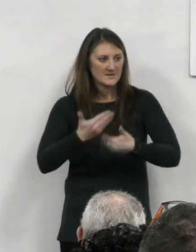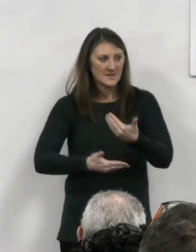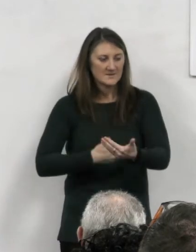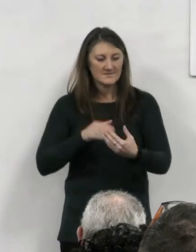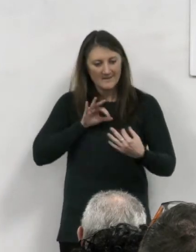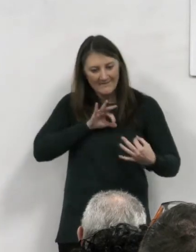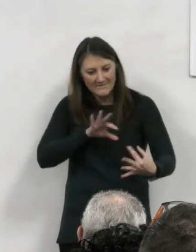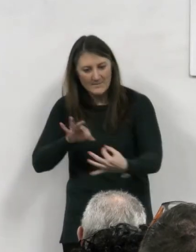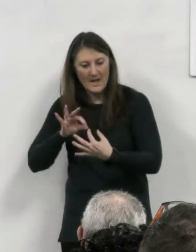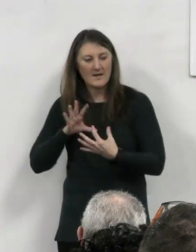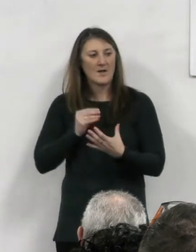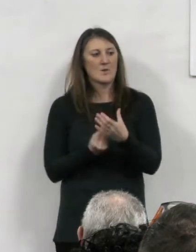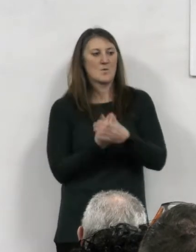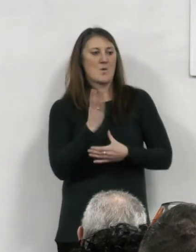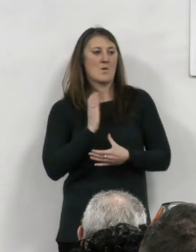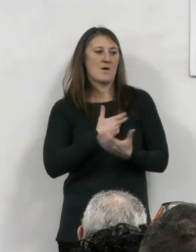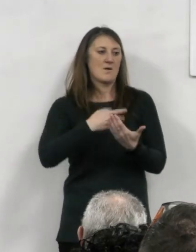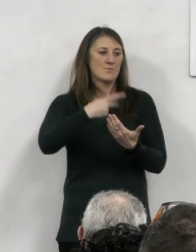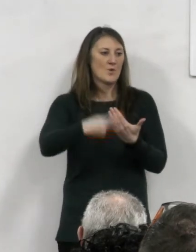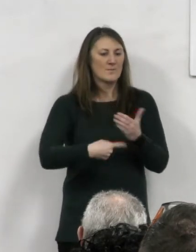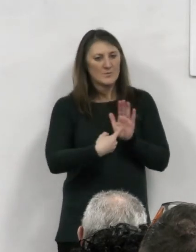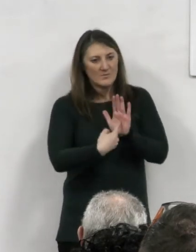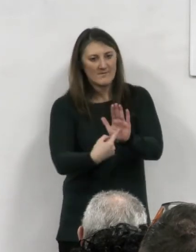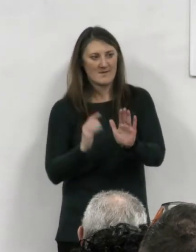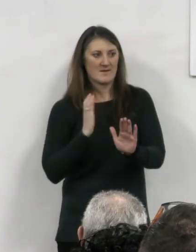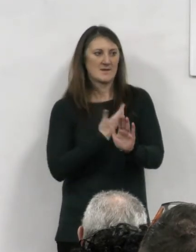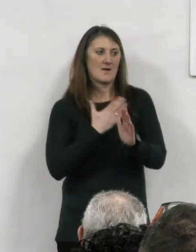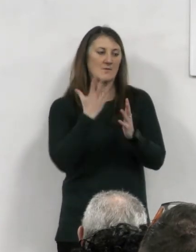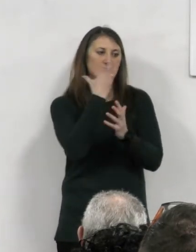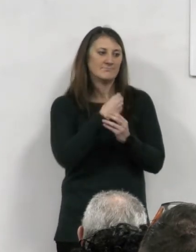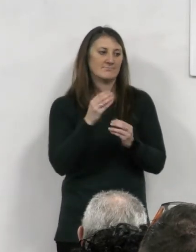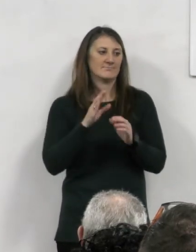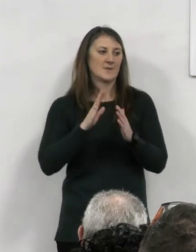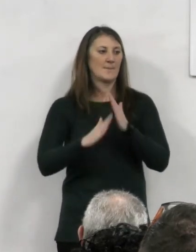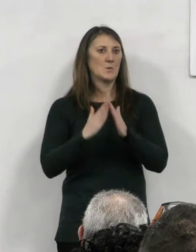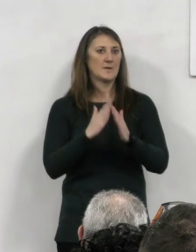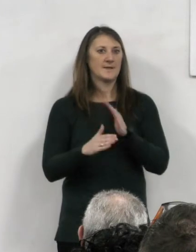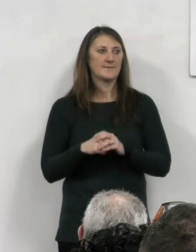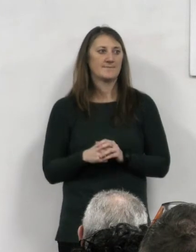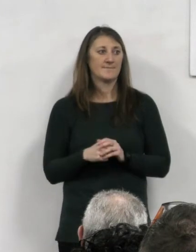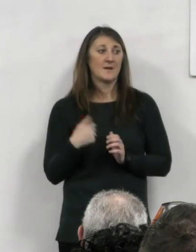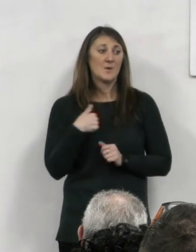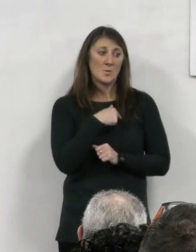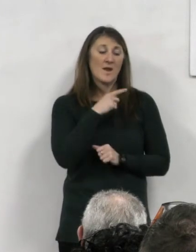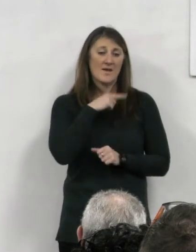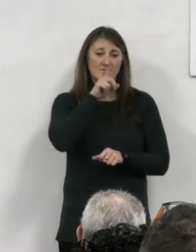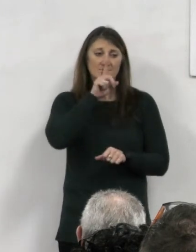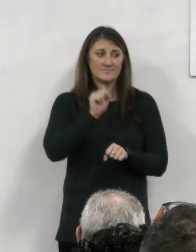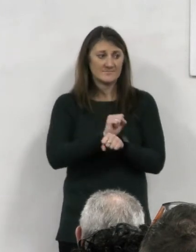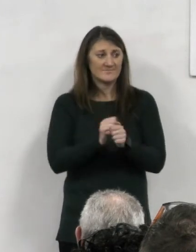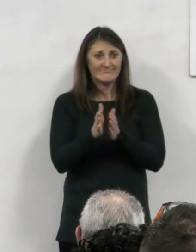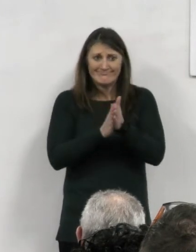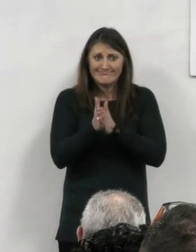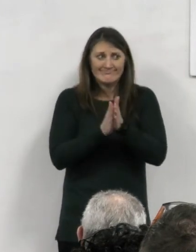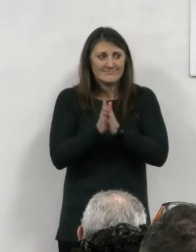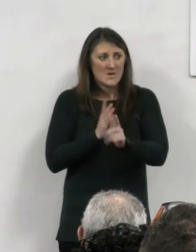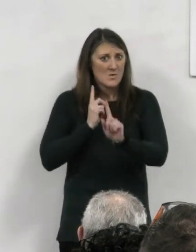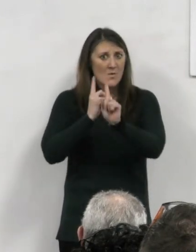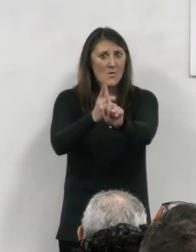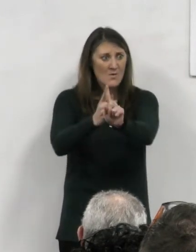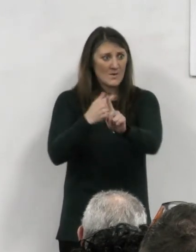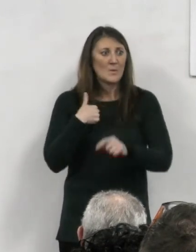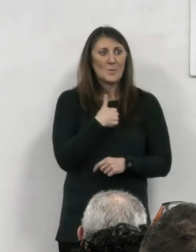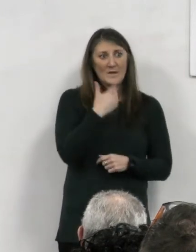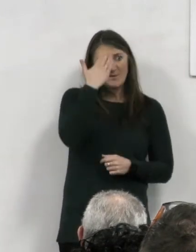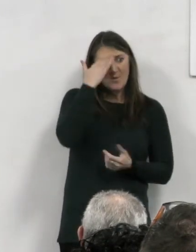that authentically reflects our incredible community. We have an ambitious goal. We know it's ambitious, and